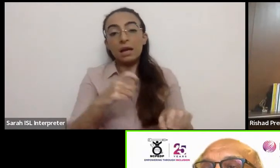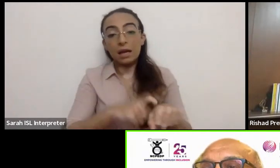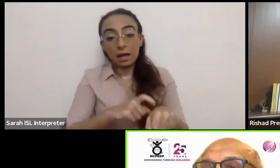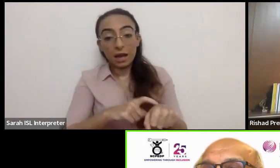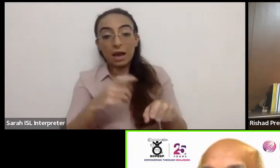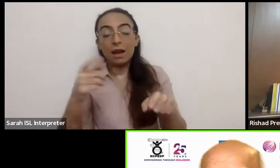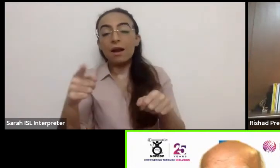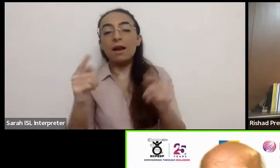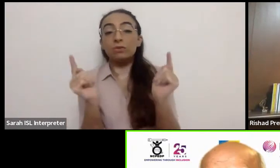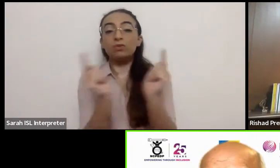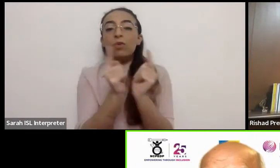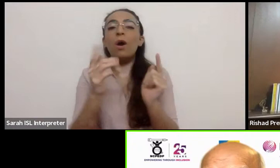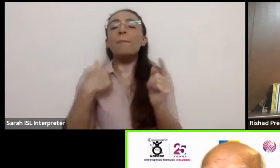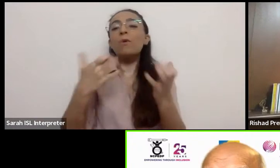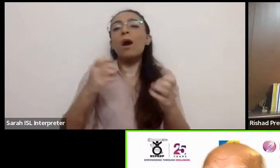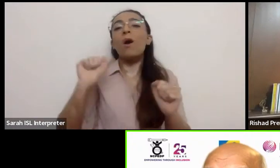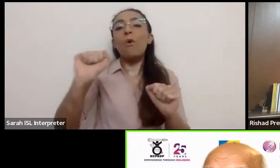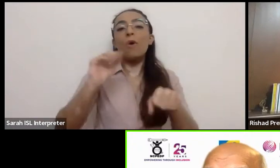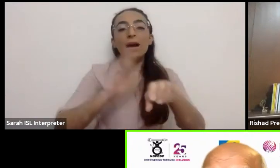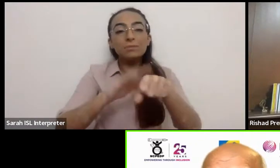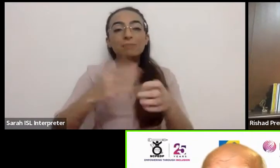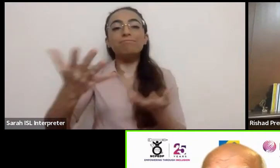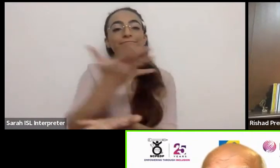little talk, but share your experiences.